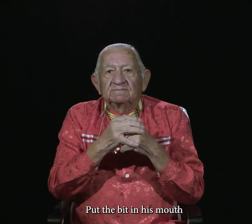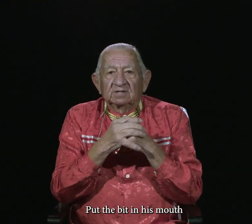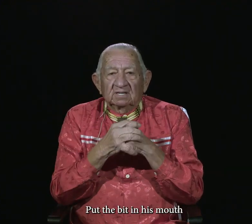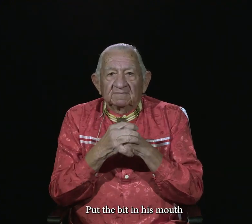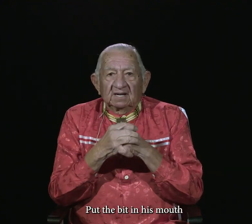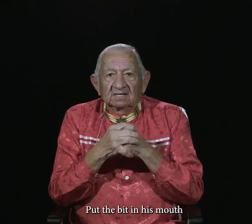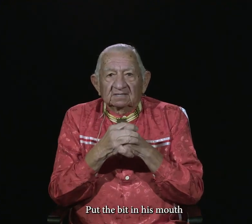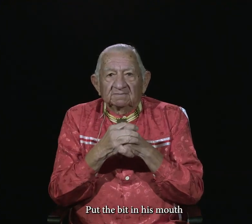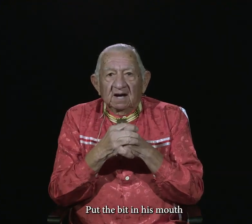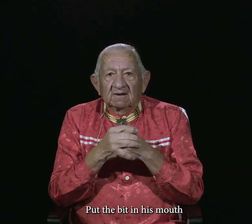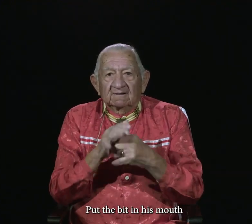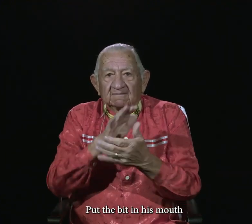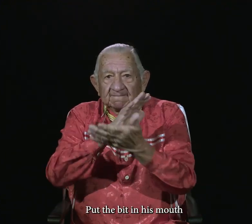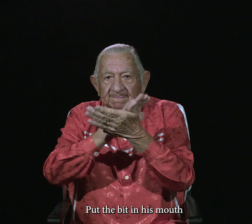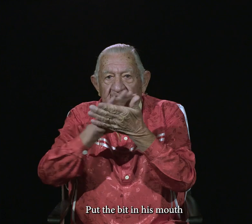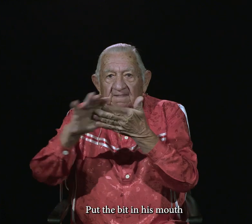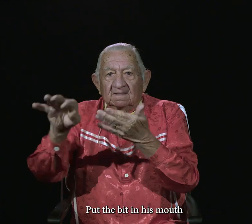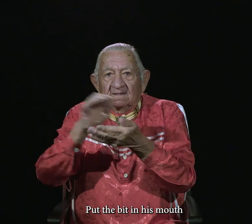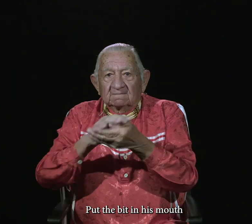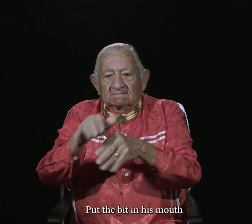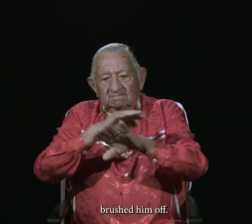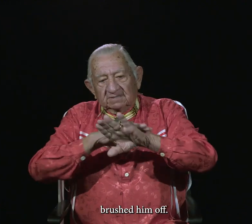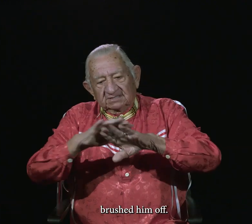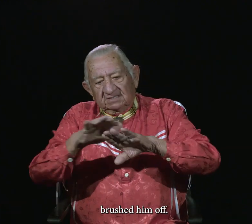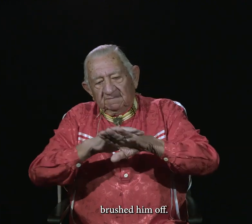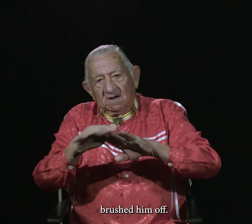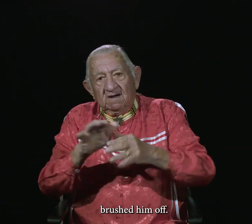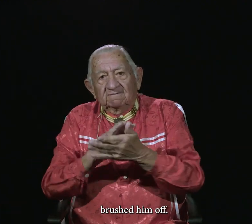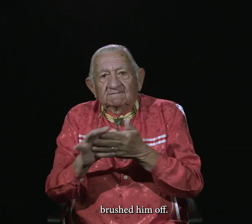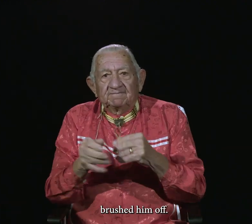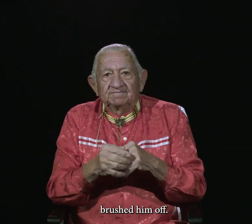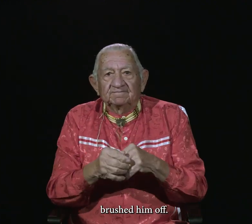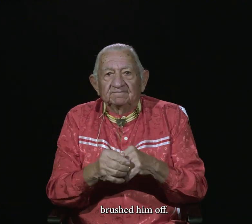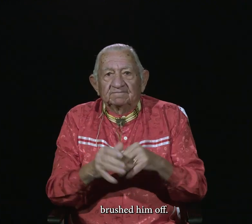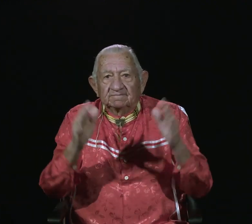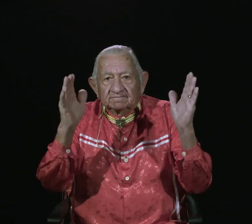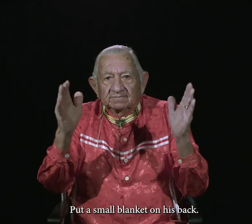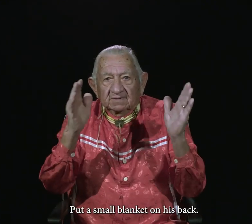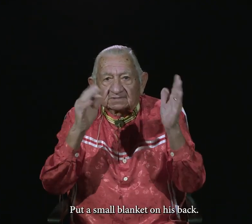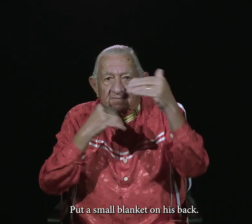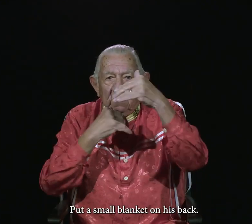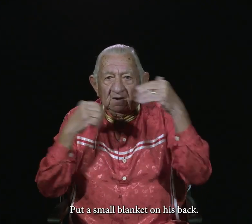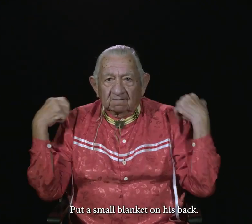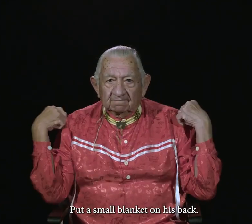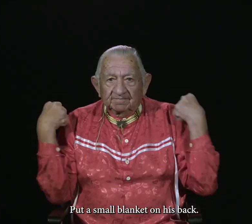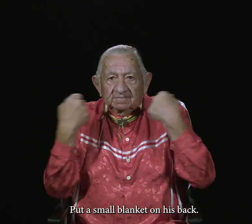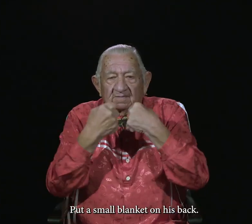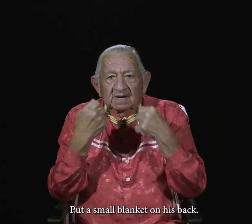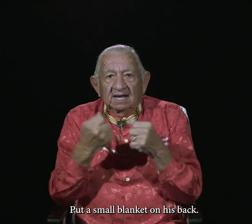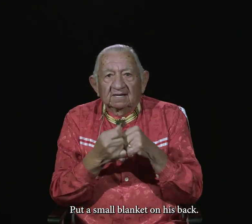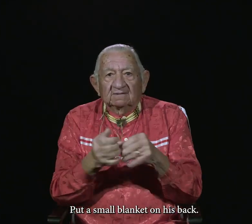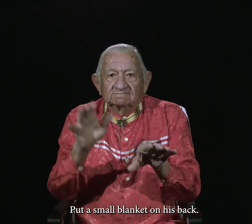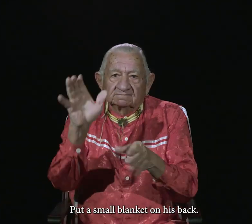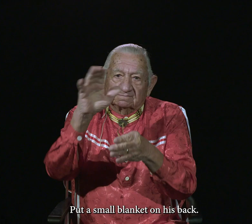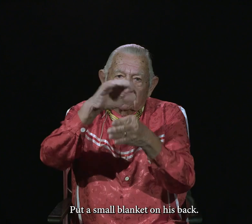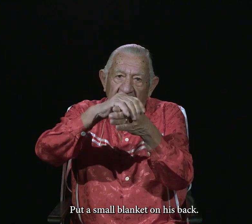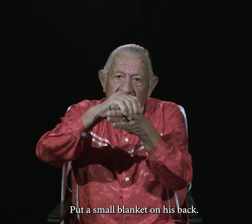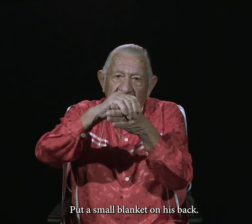put the bit in his mouth, brushed him off, put a small blanket on his